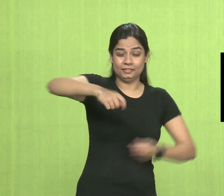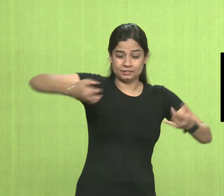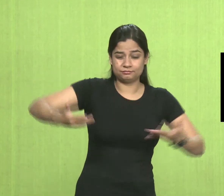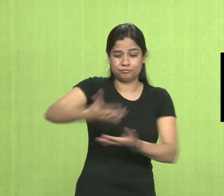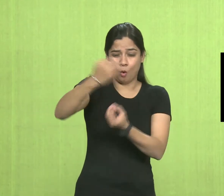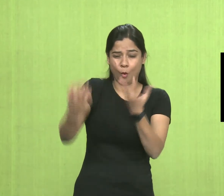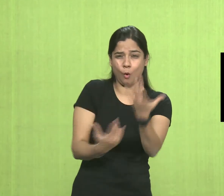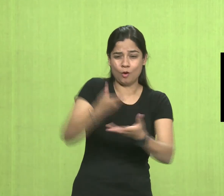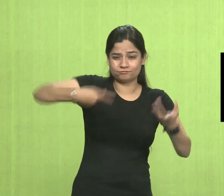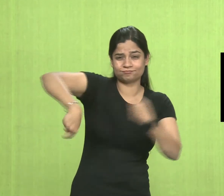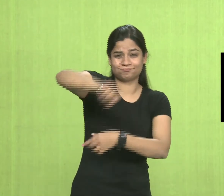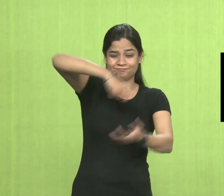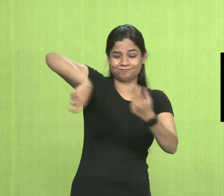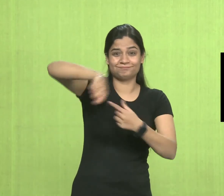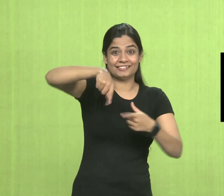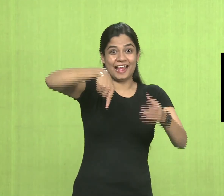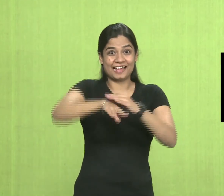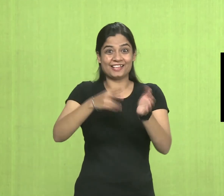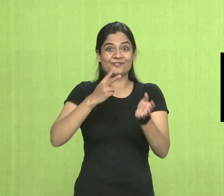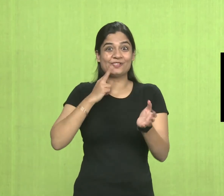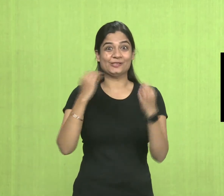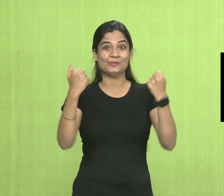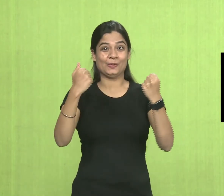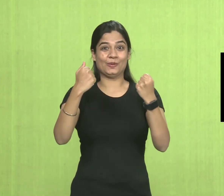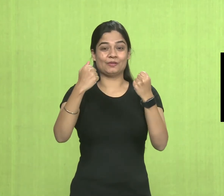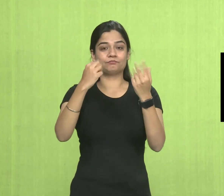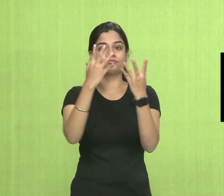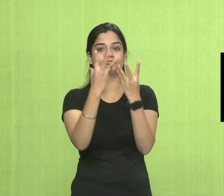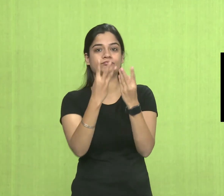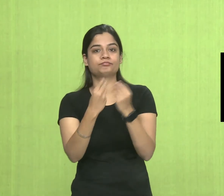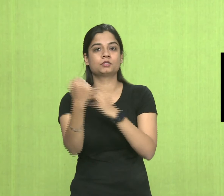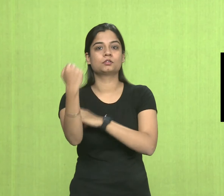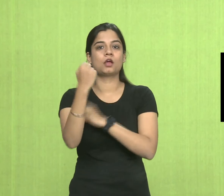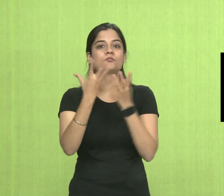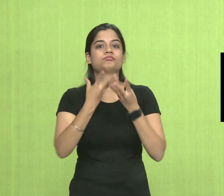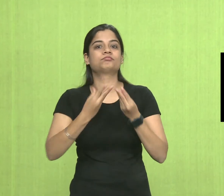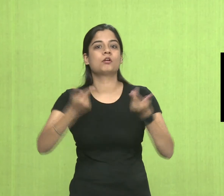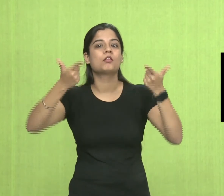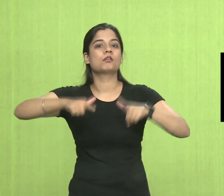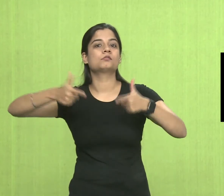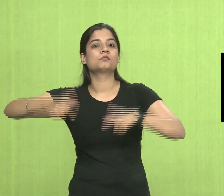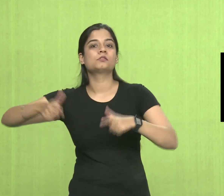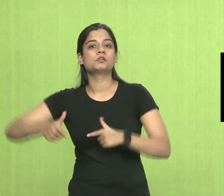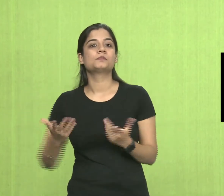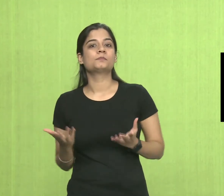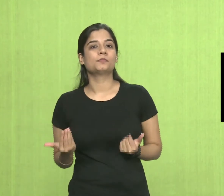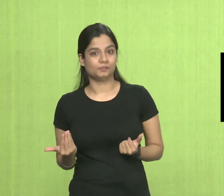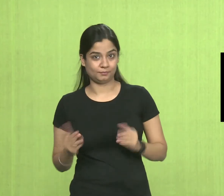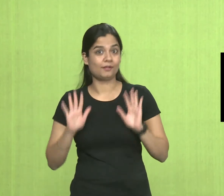cooking, these nutrients get lost. With the amount of heat it undergoes, the nutrients get lost. So